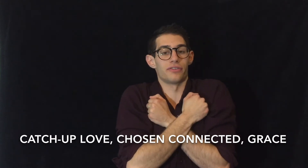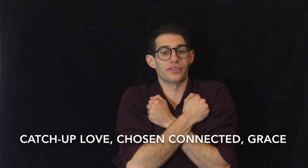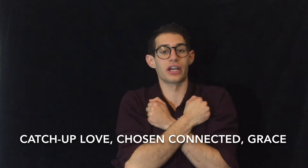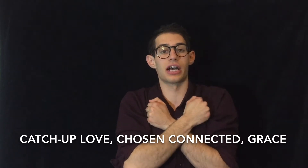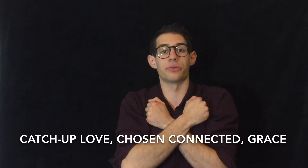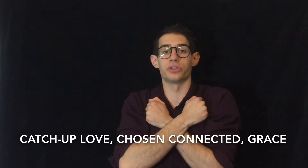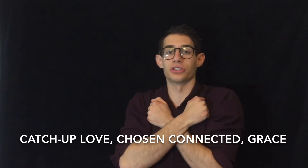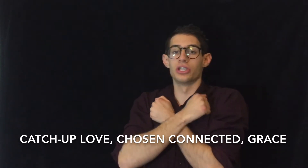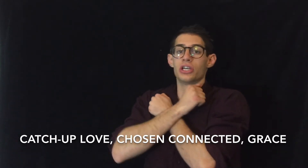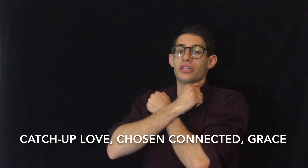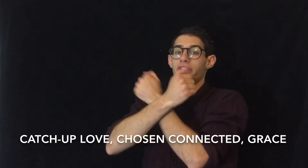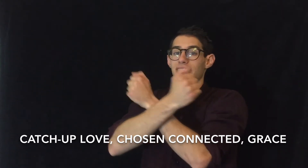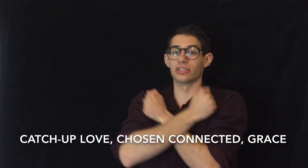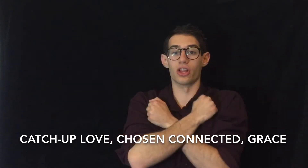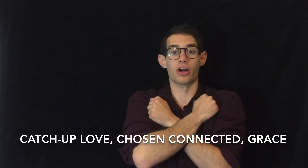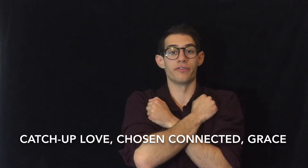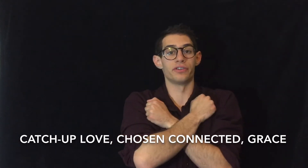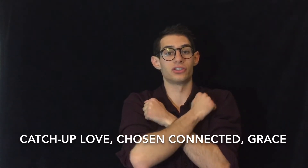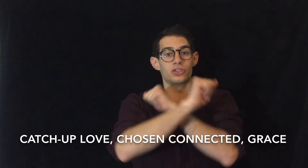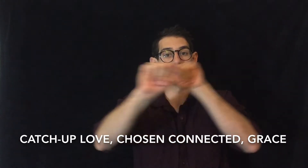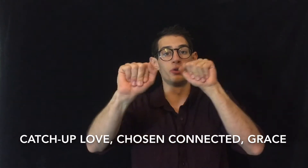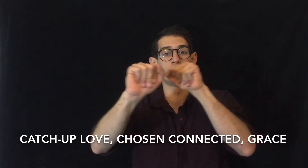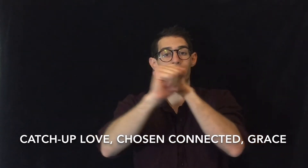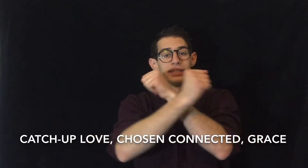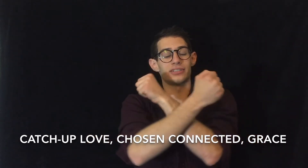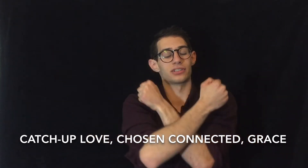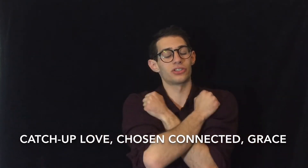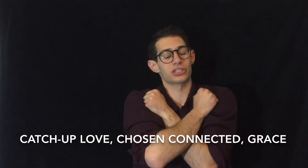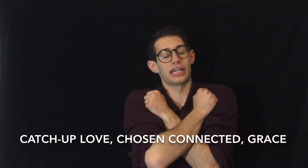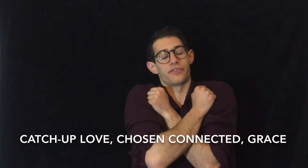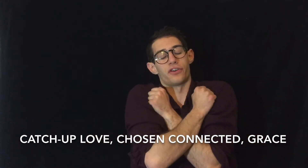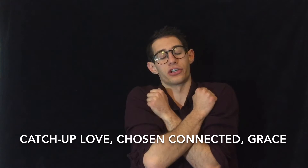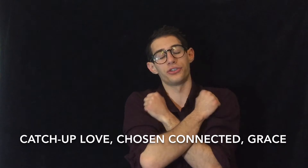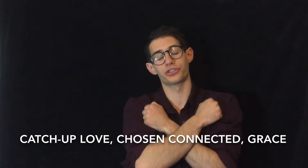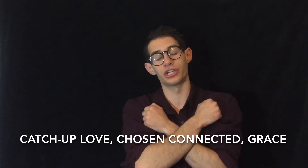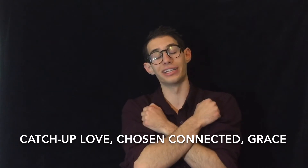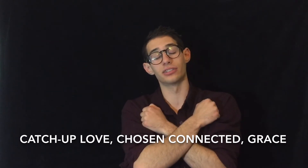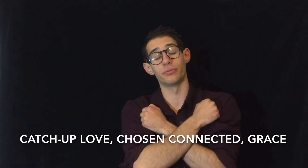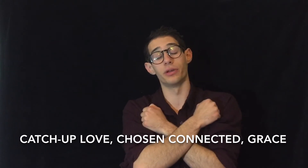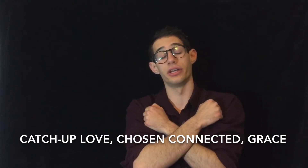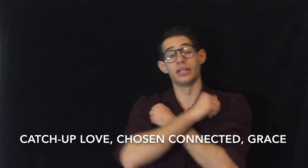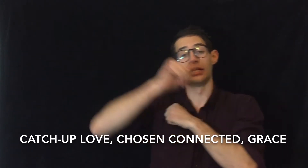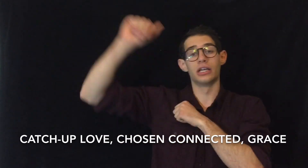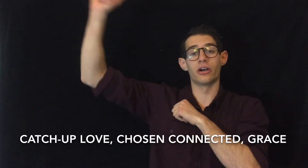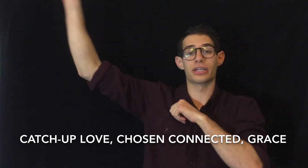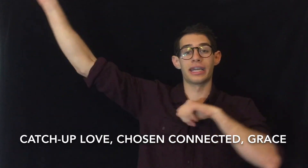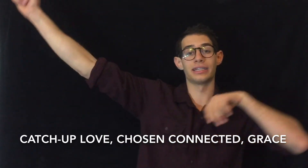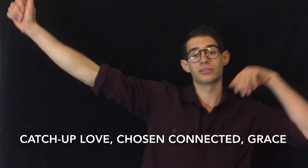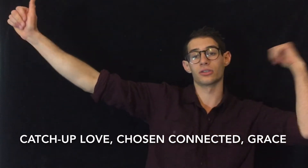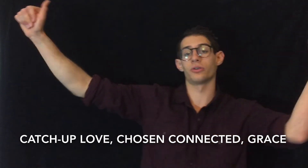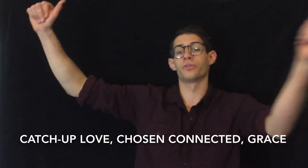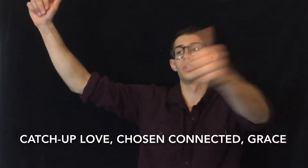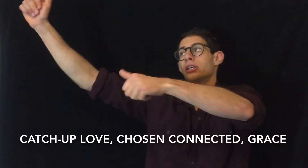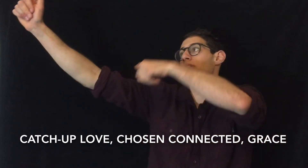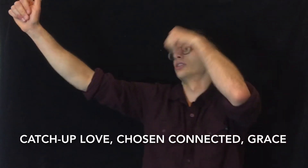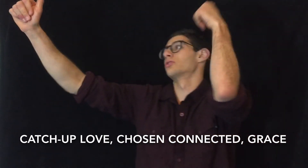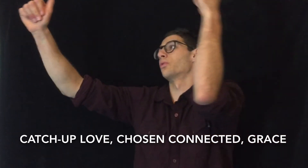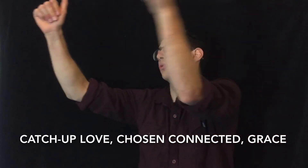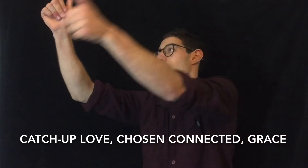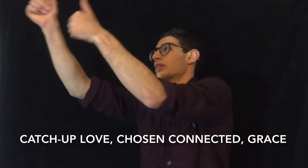of God, which this is love. It's 2 fists. You're just kind of hugging your chest a bit. Okay, so when we're